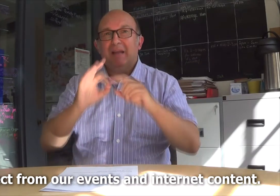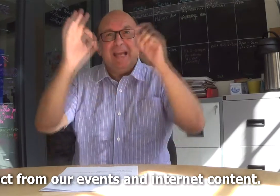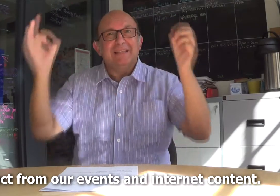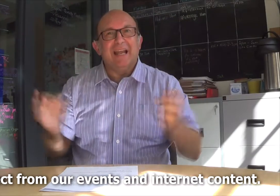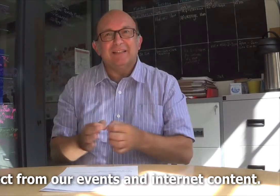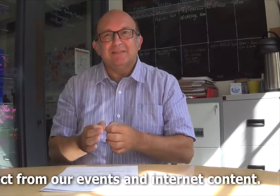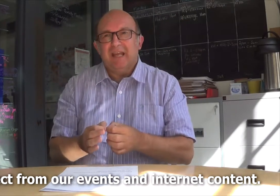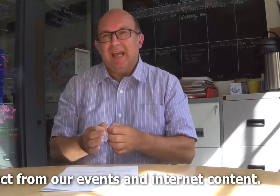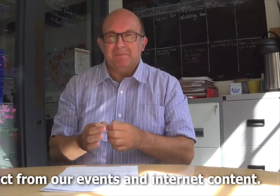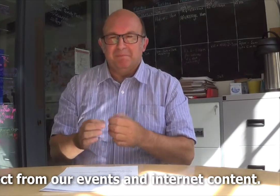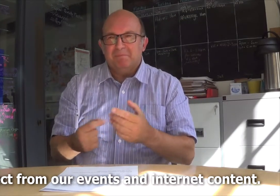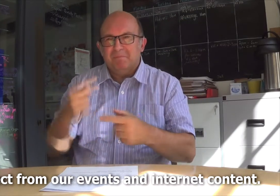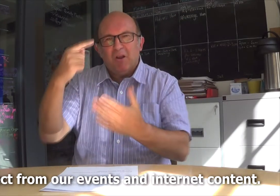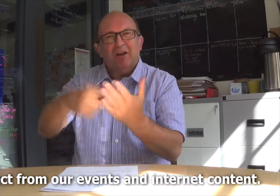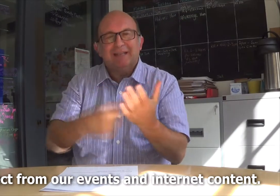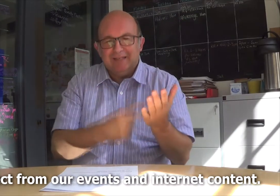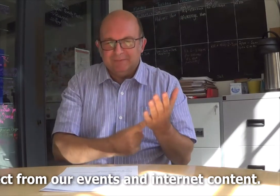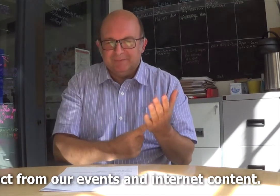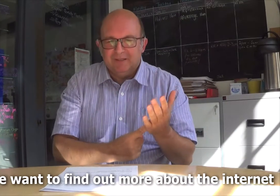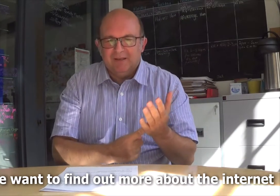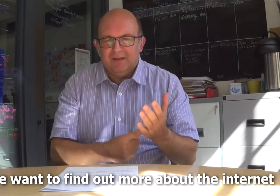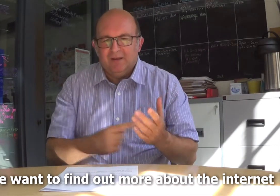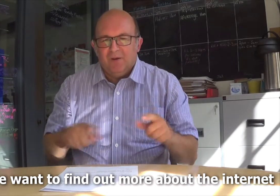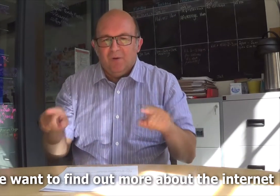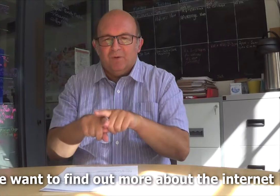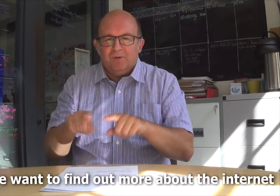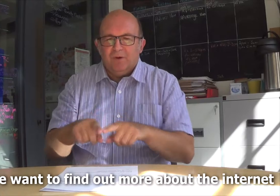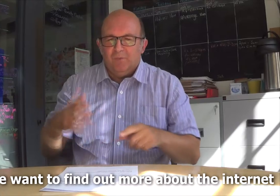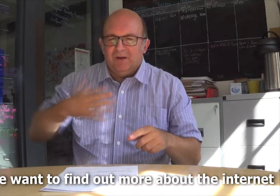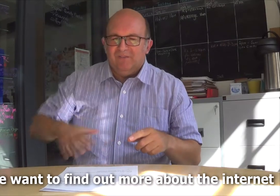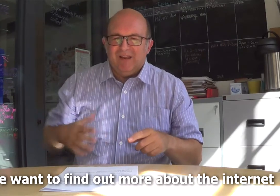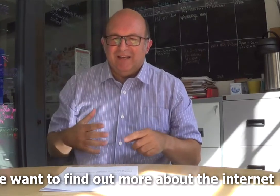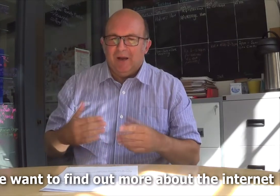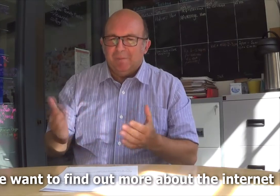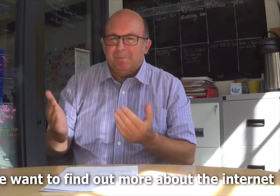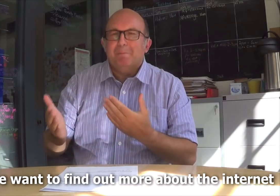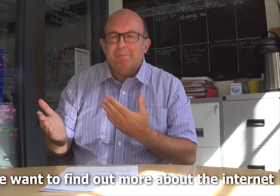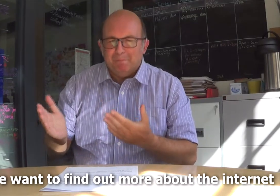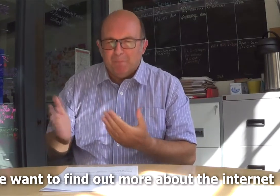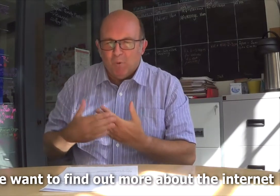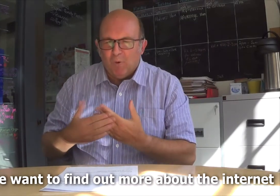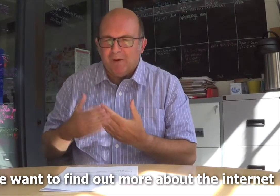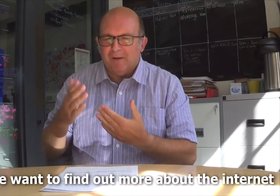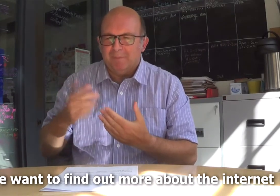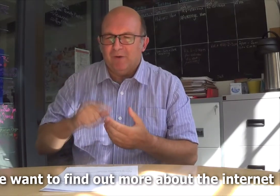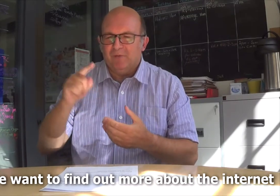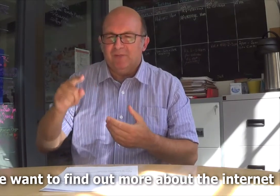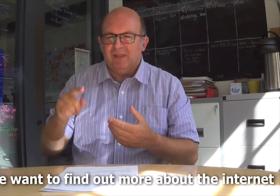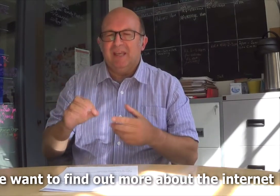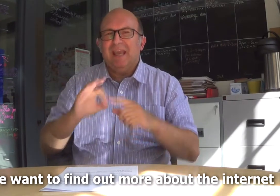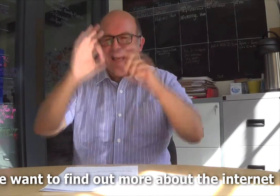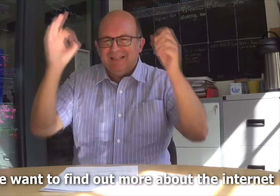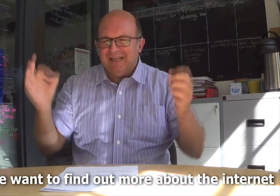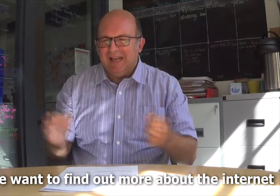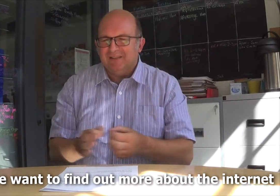and internet content. Also, I want to find out more about